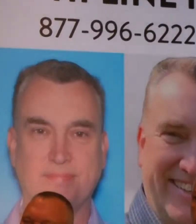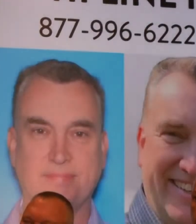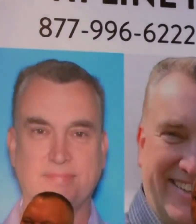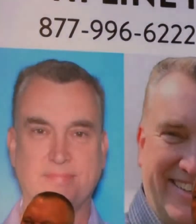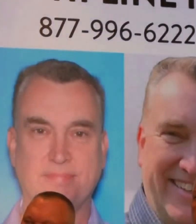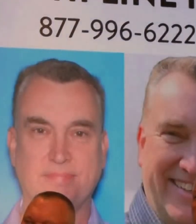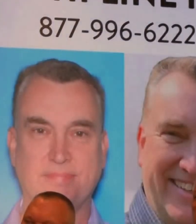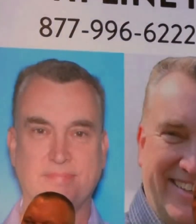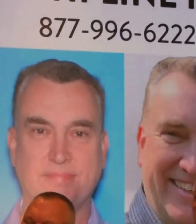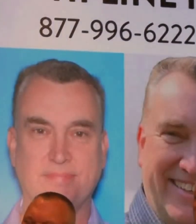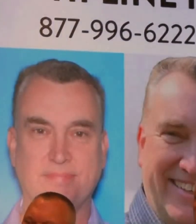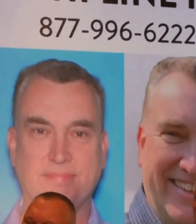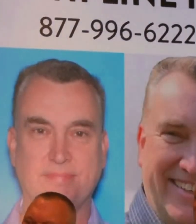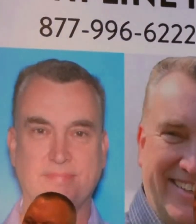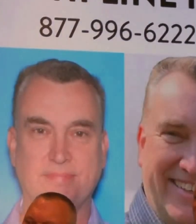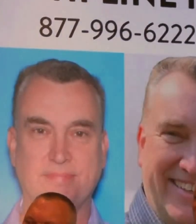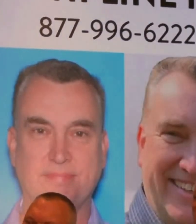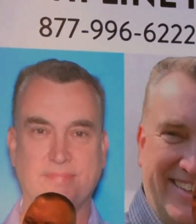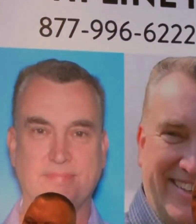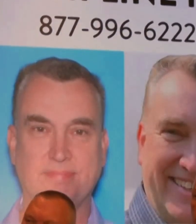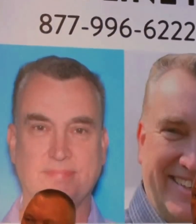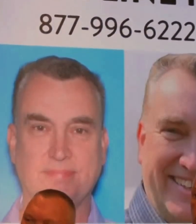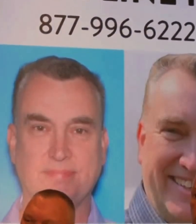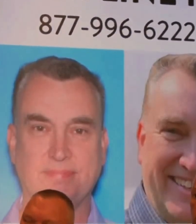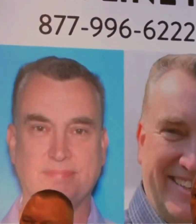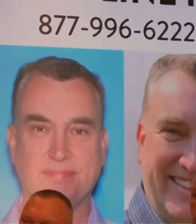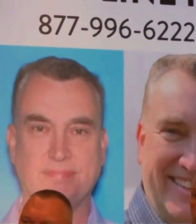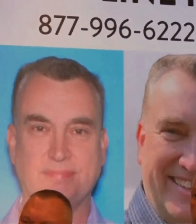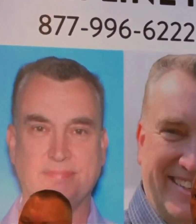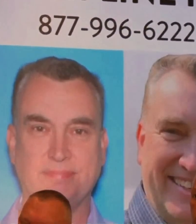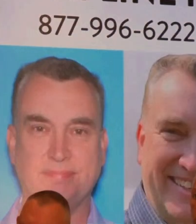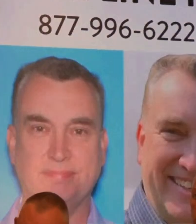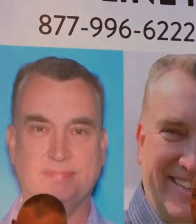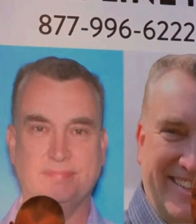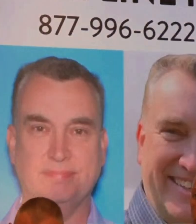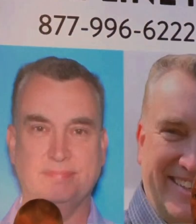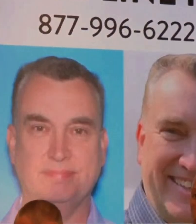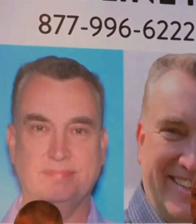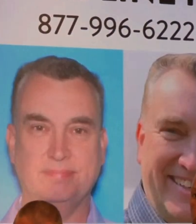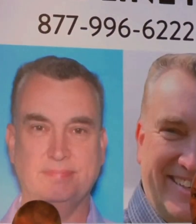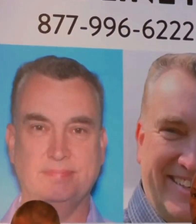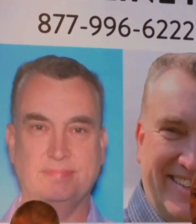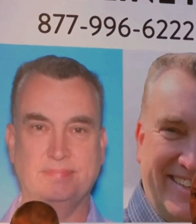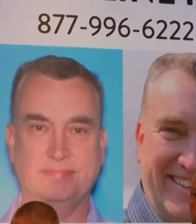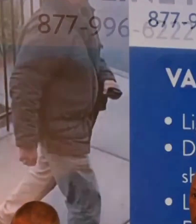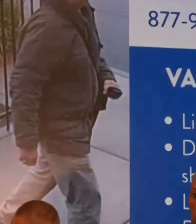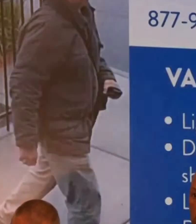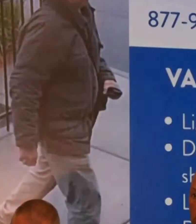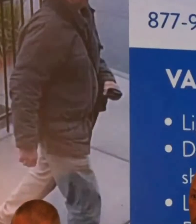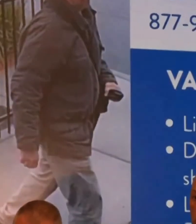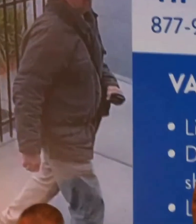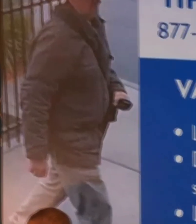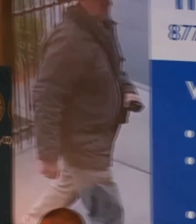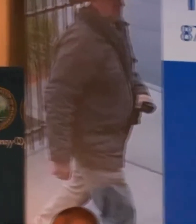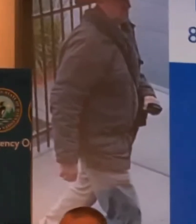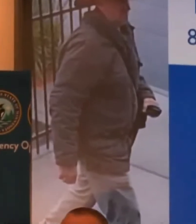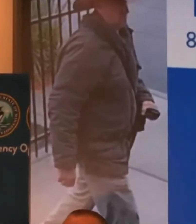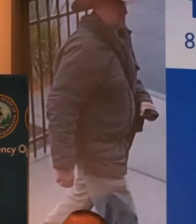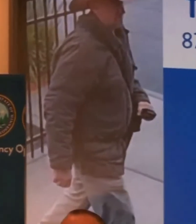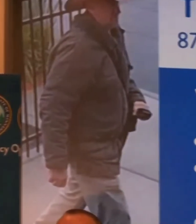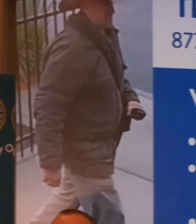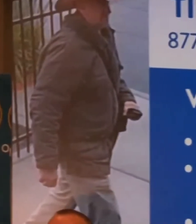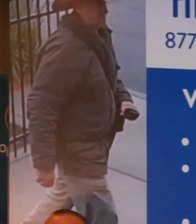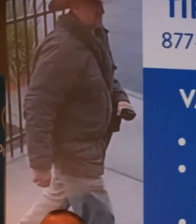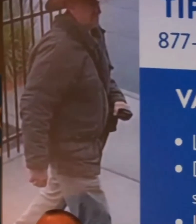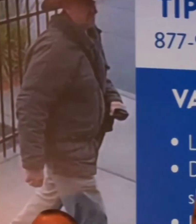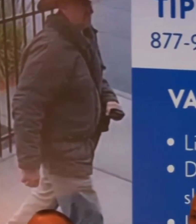still don't know if additional people are involved, but this individual is the one that we're looking as a person of interest right now. But there may be other